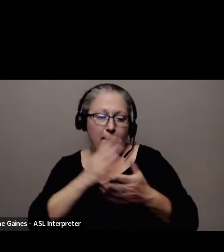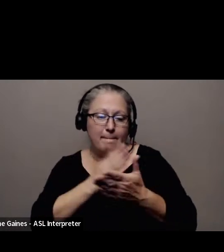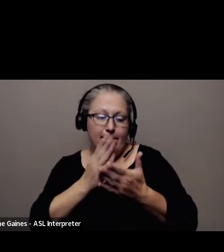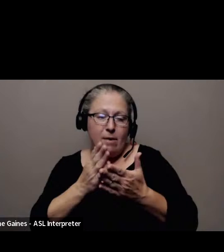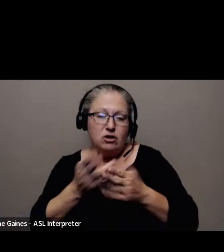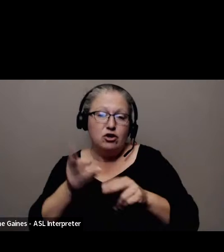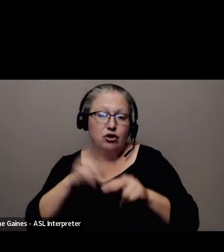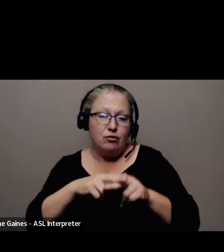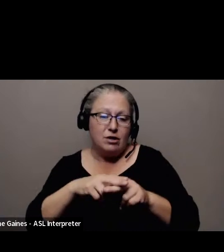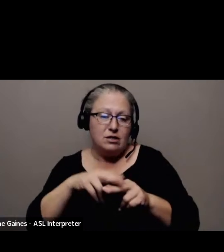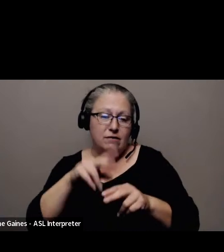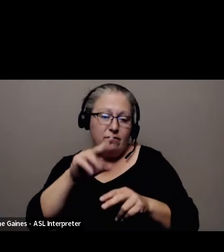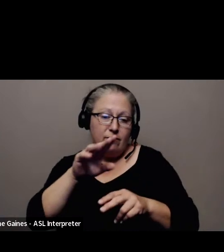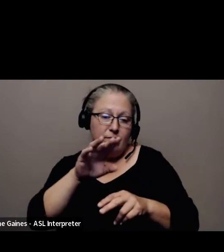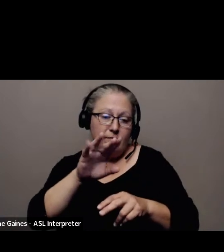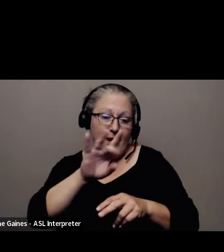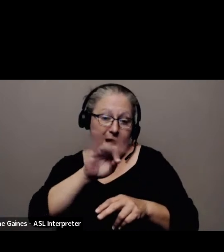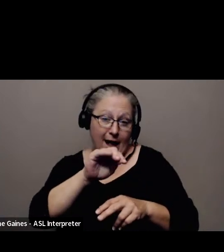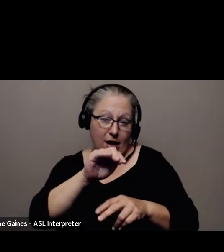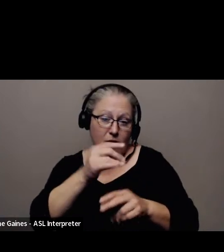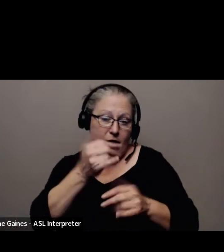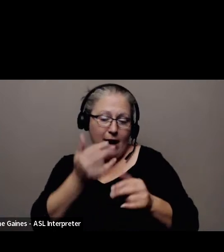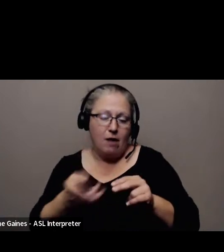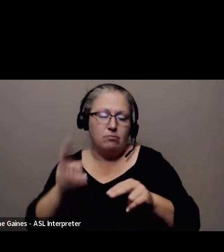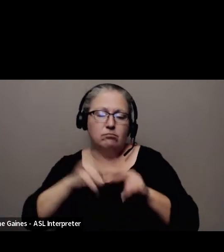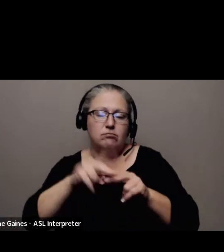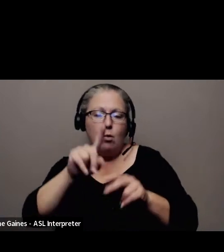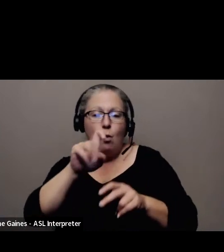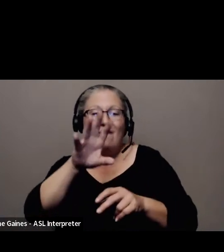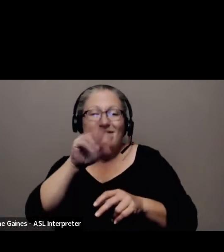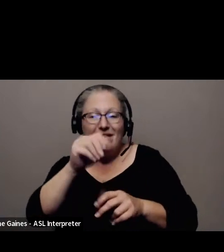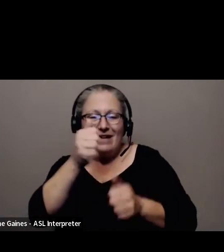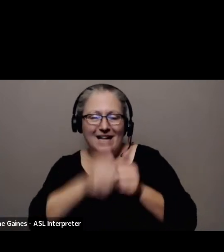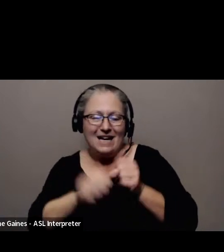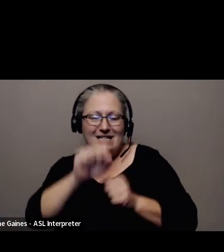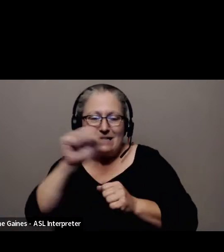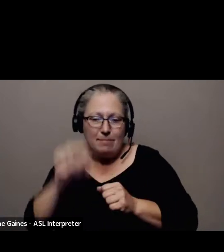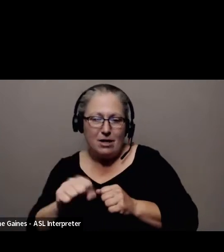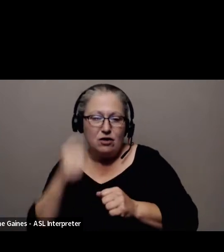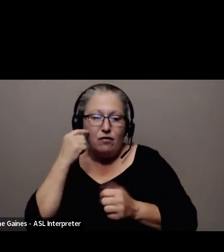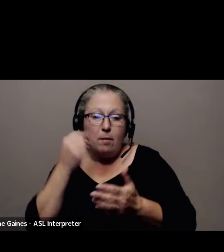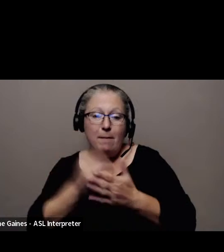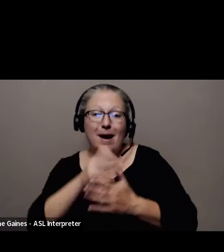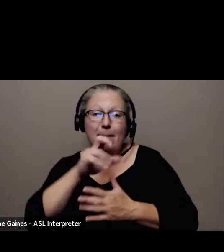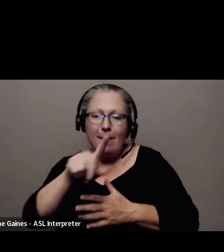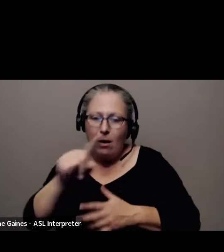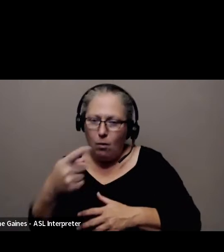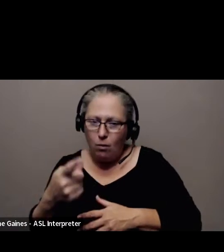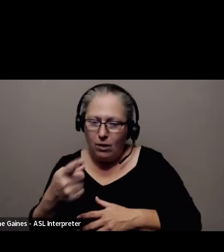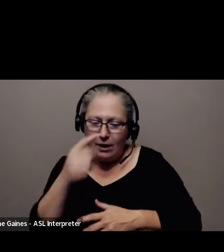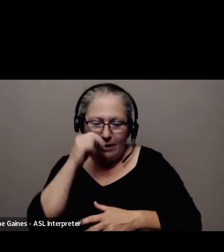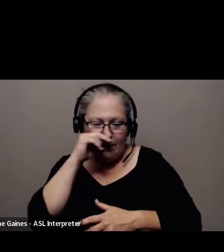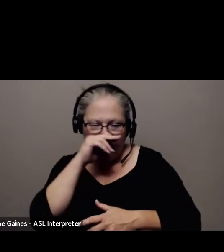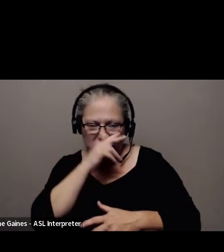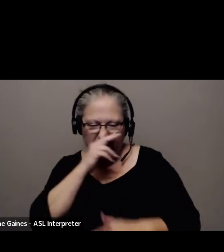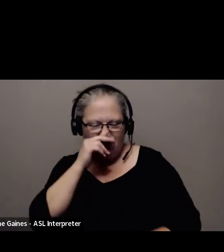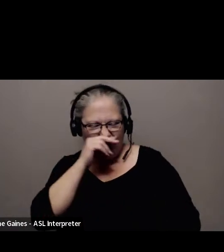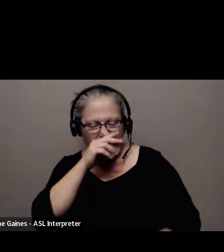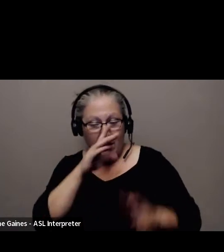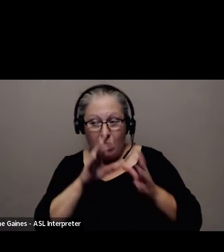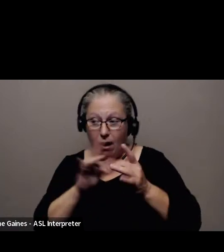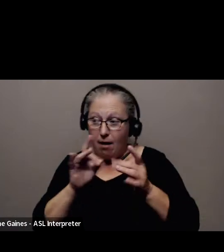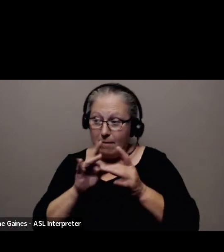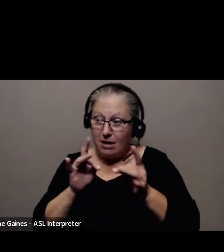to increase it from $80 to $150 per semester for reimbursements only.